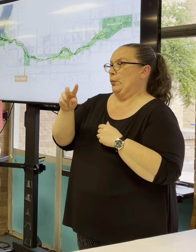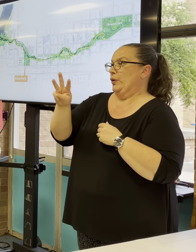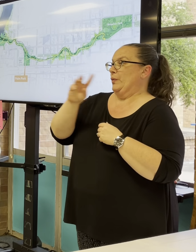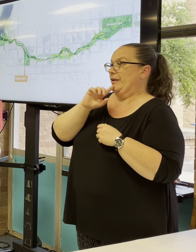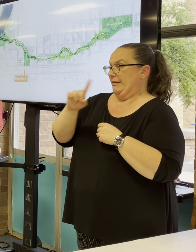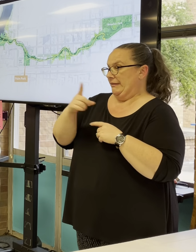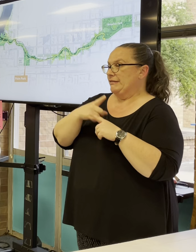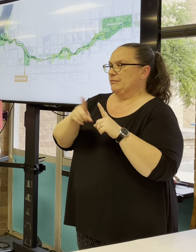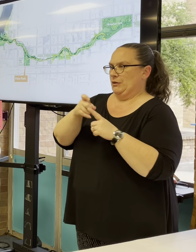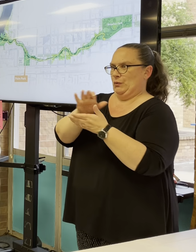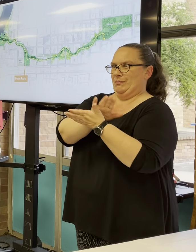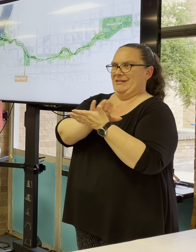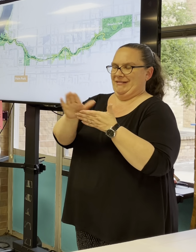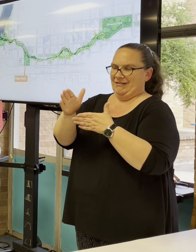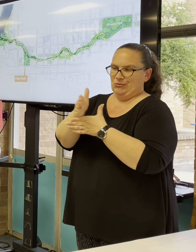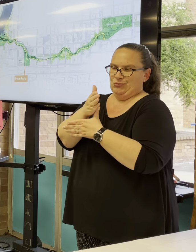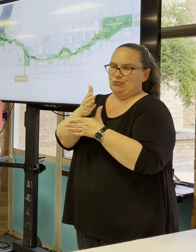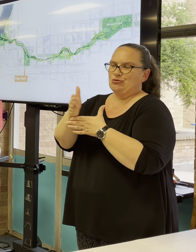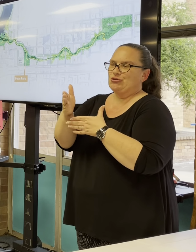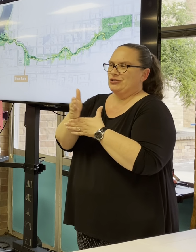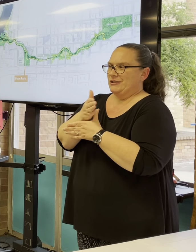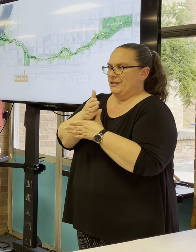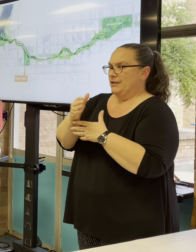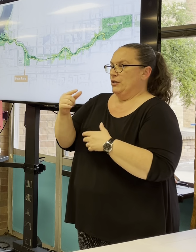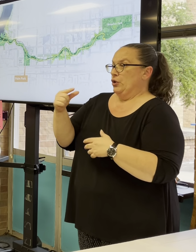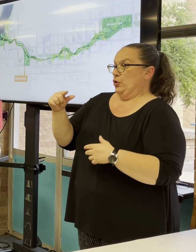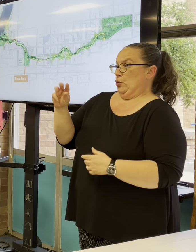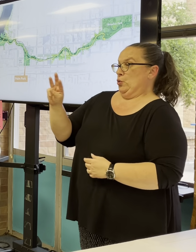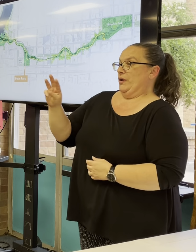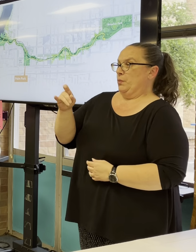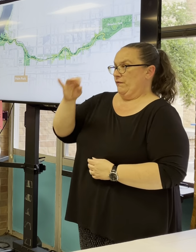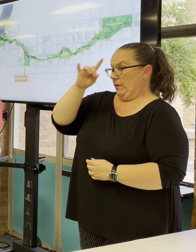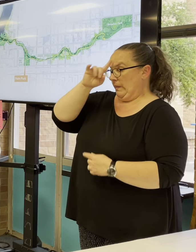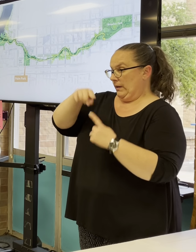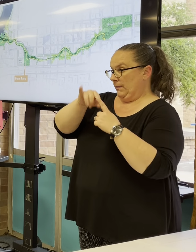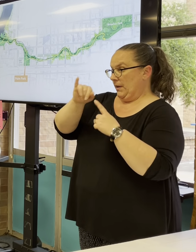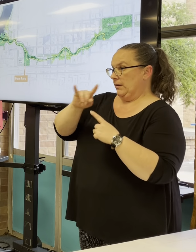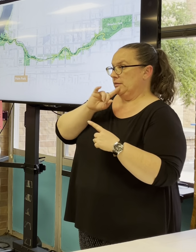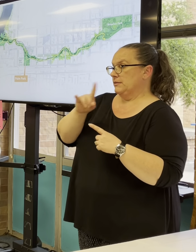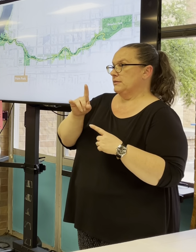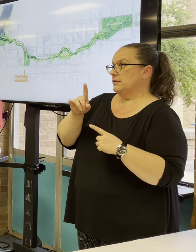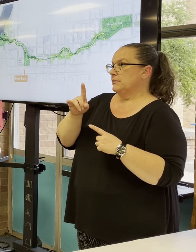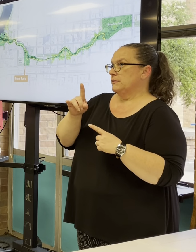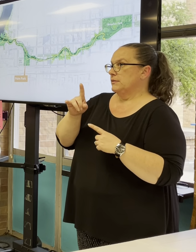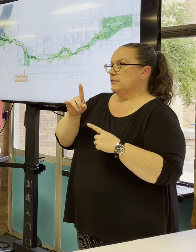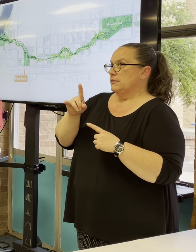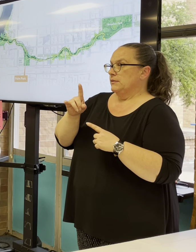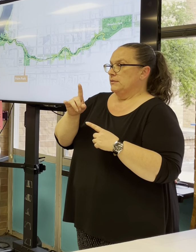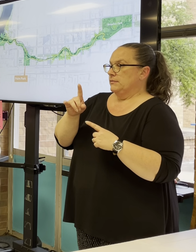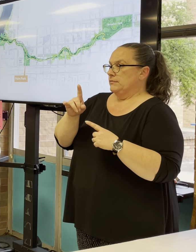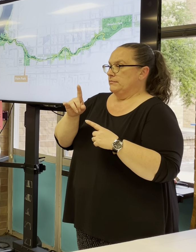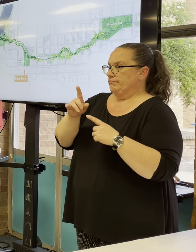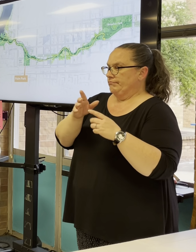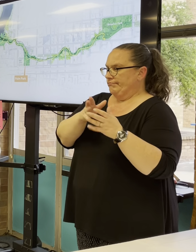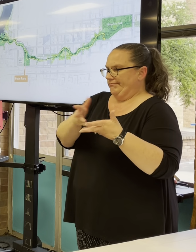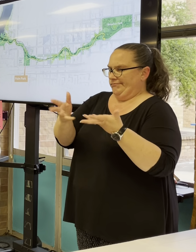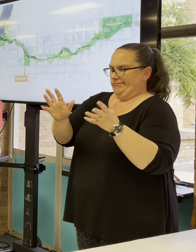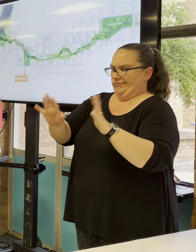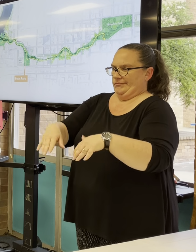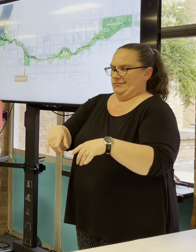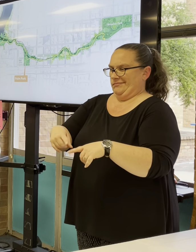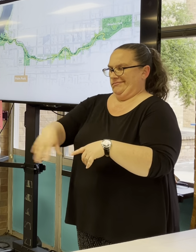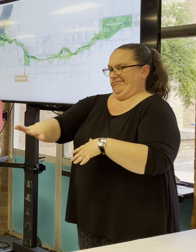thought it might be nice to share that the Greenway, if you think about it, was this blighted, down there